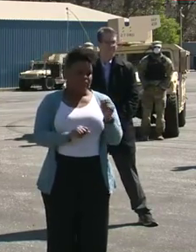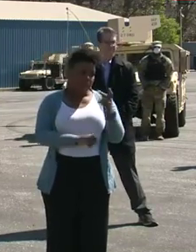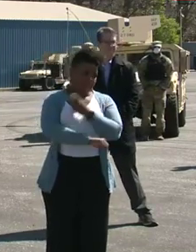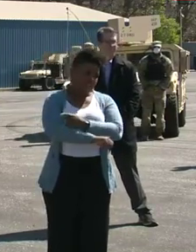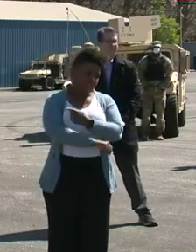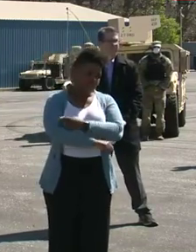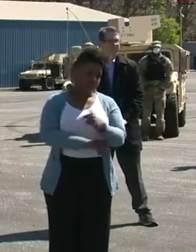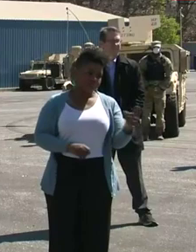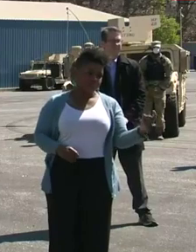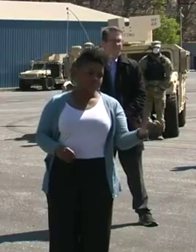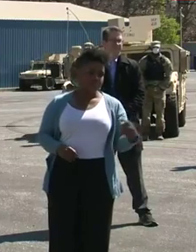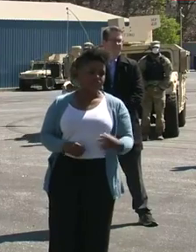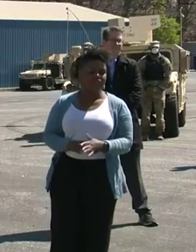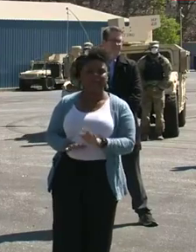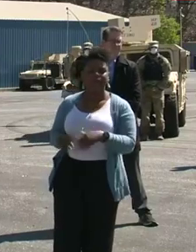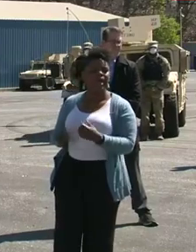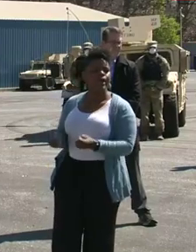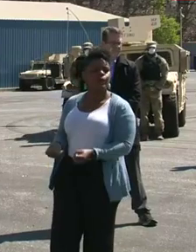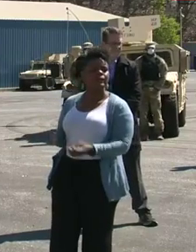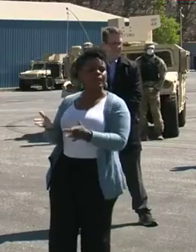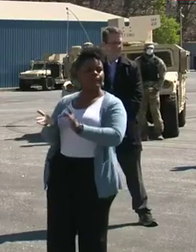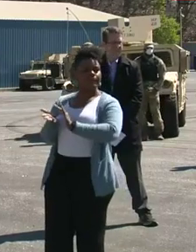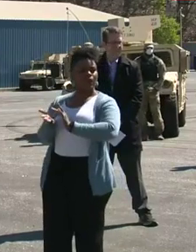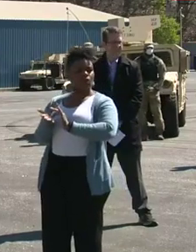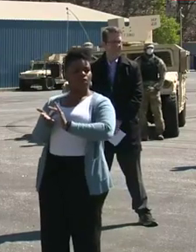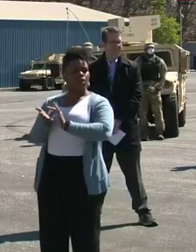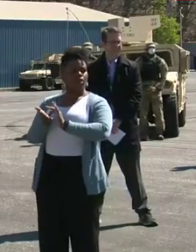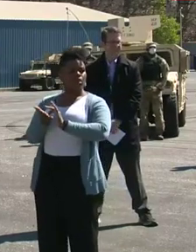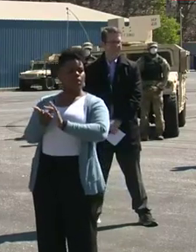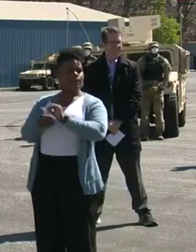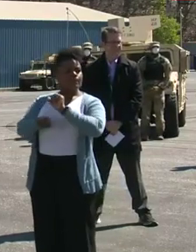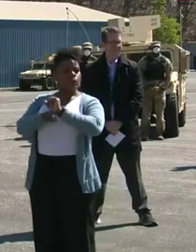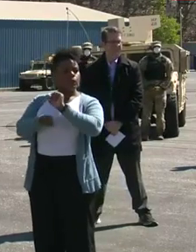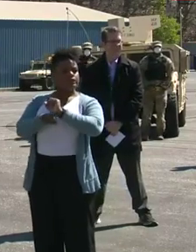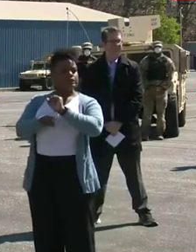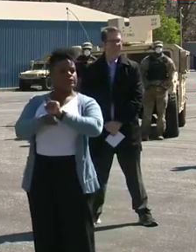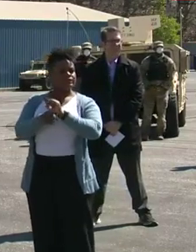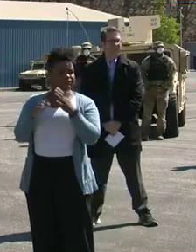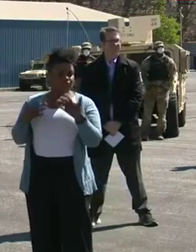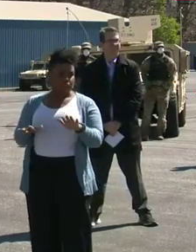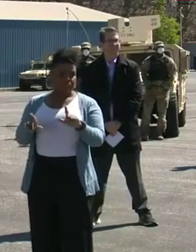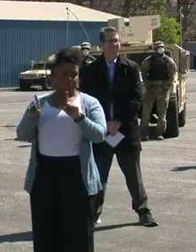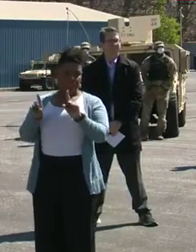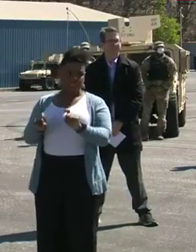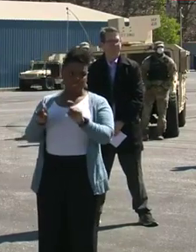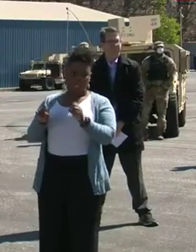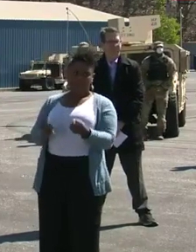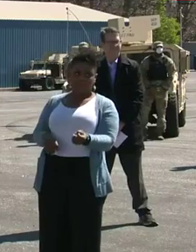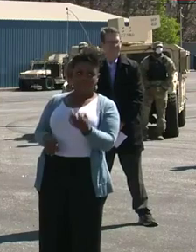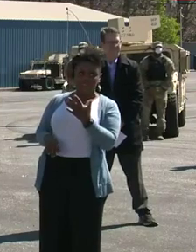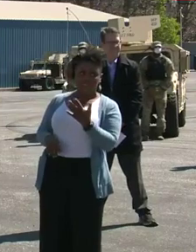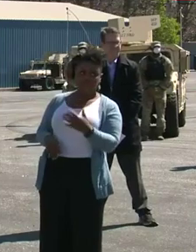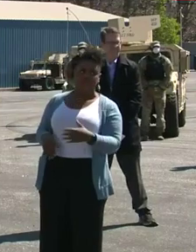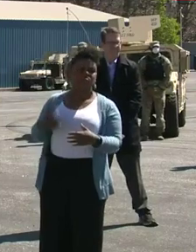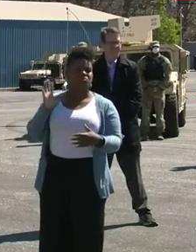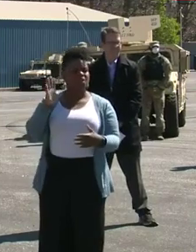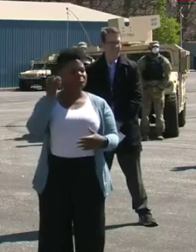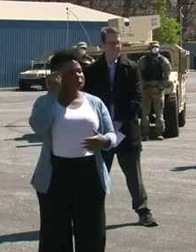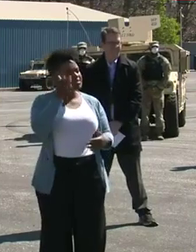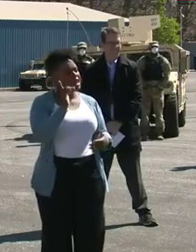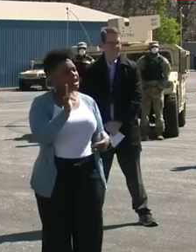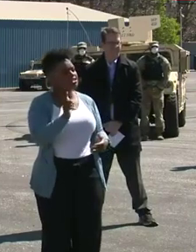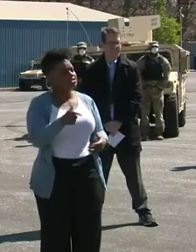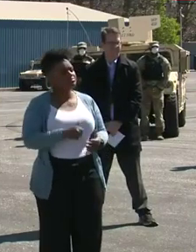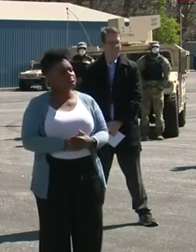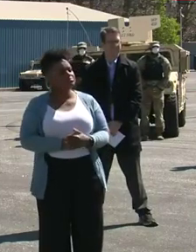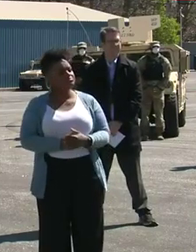actual hospital employees have been tested? We'll have to get that number to you. It's not just related to the initial patient that you are employee that